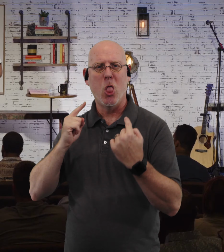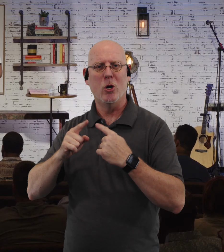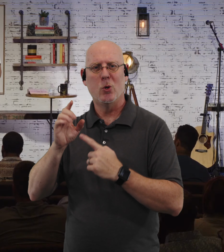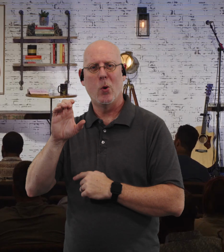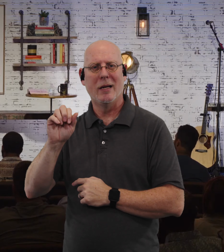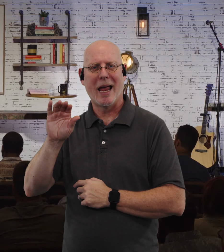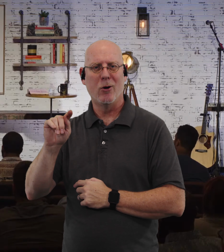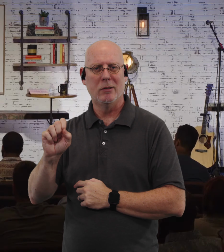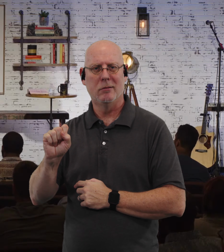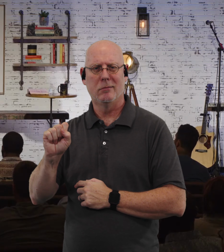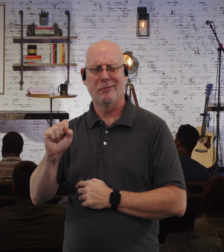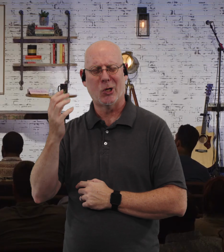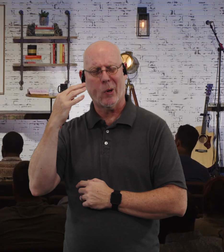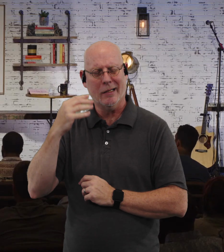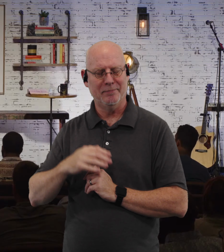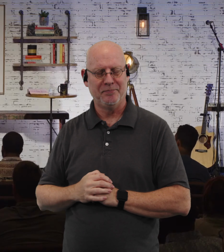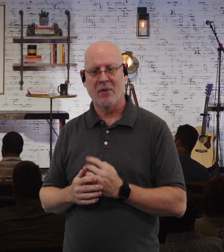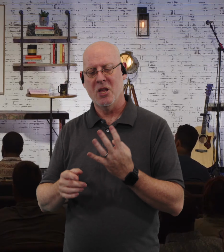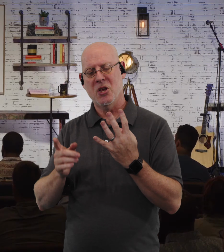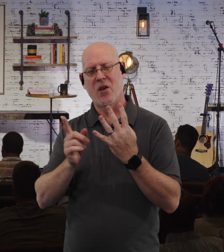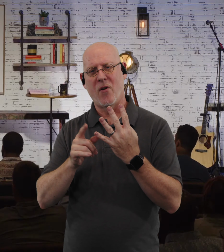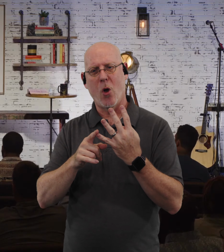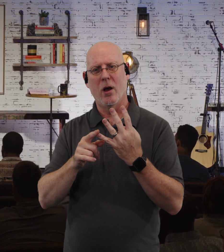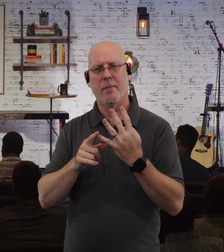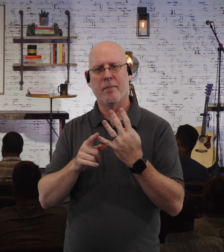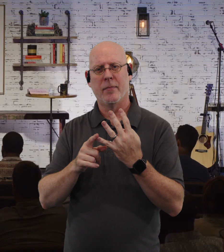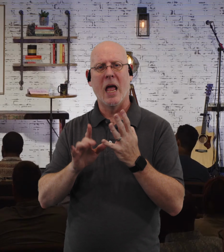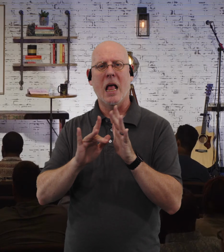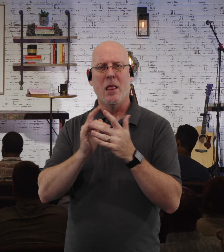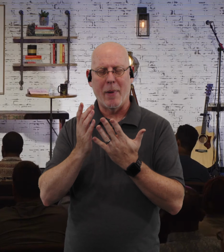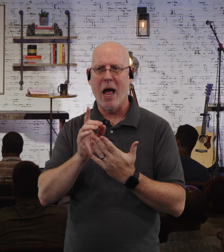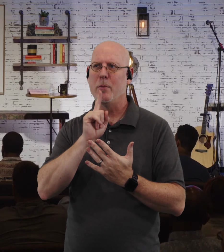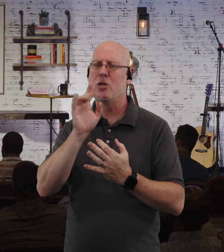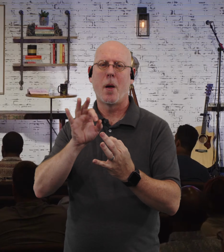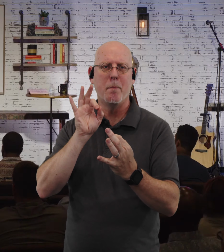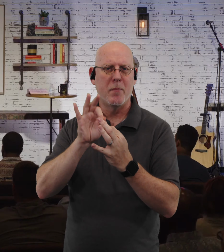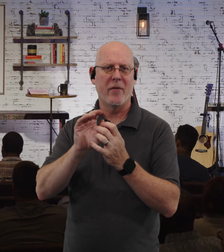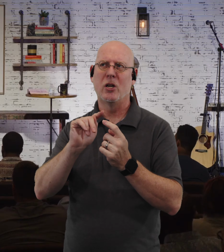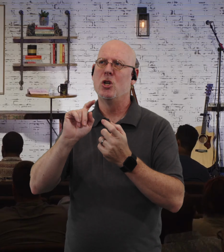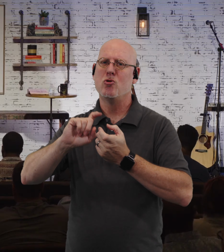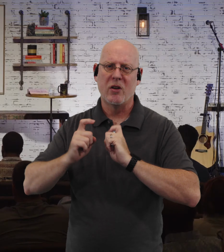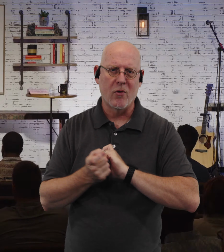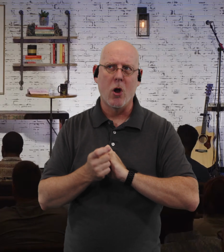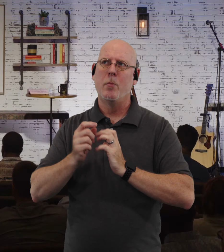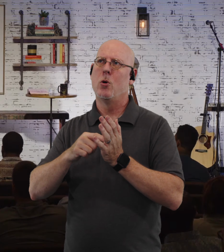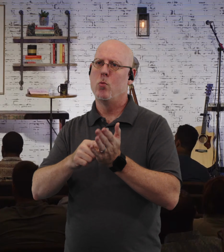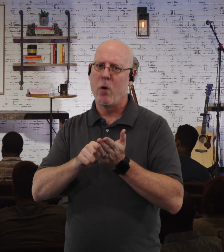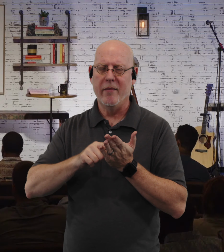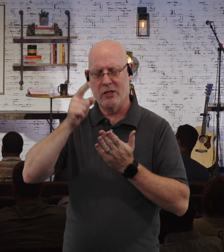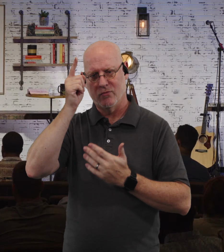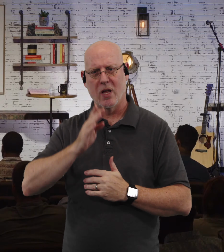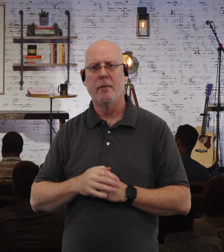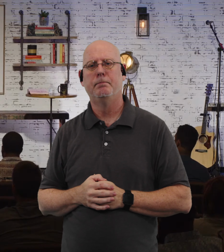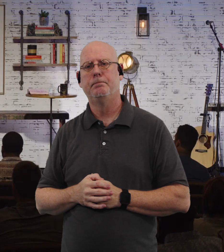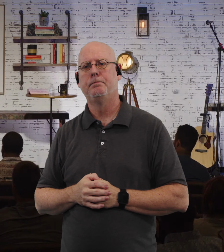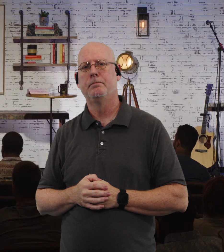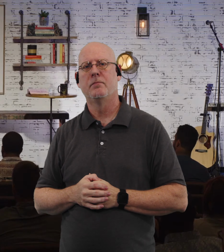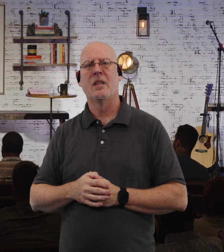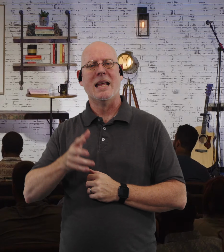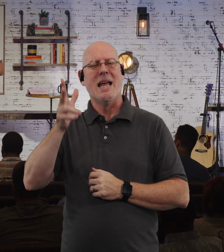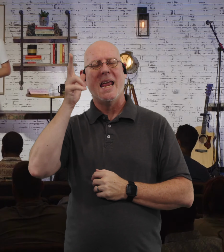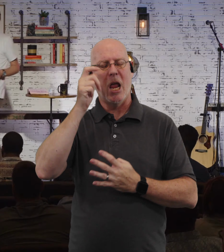carrots. It's kind of crazy. Number four, the Bible is the perfectly transforming revelation of God.